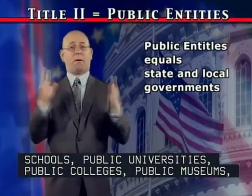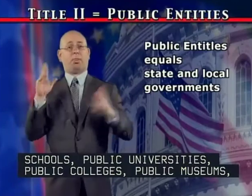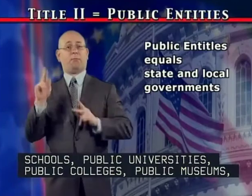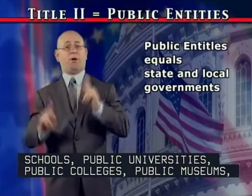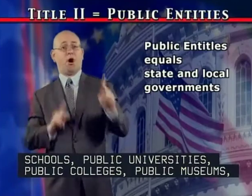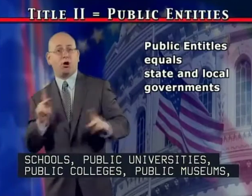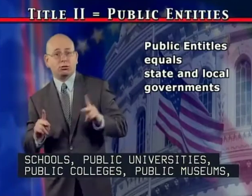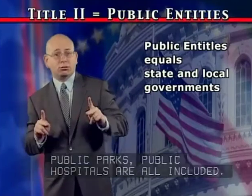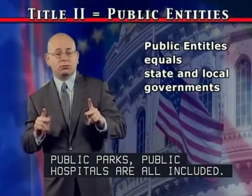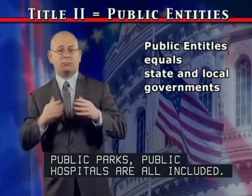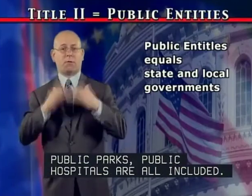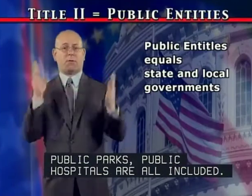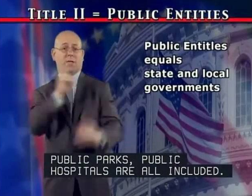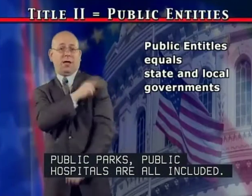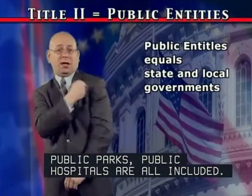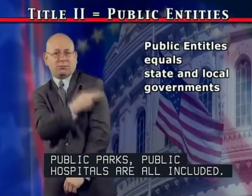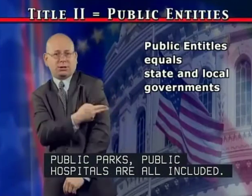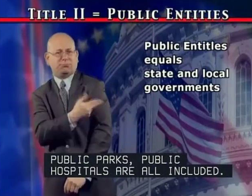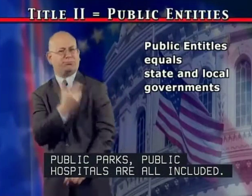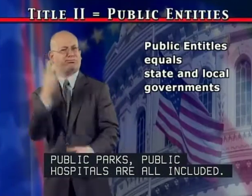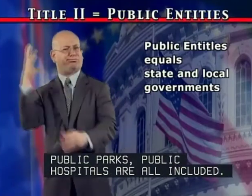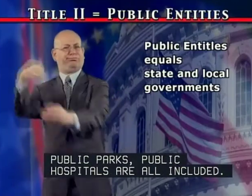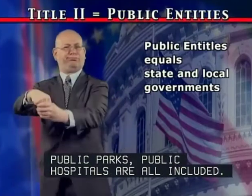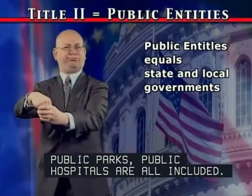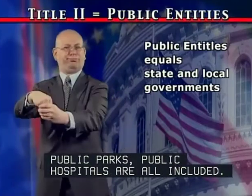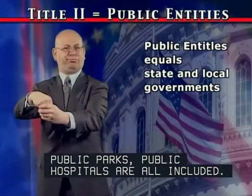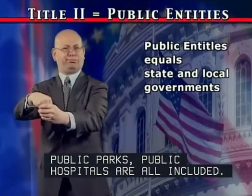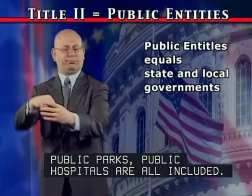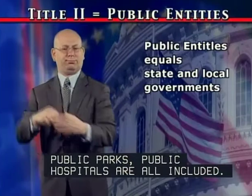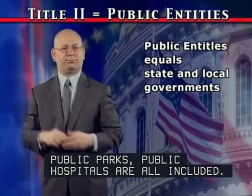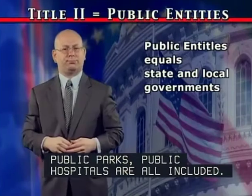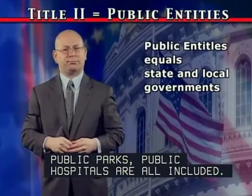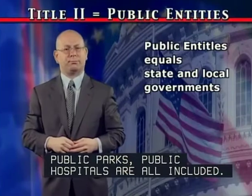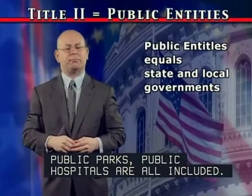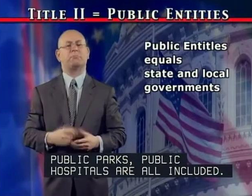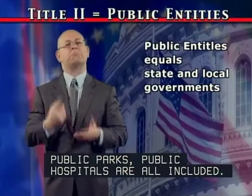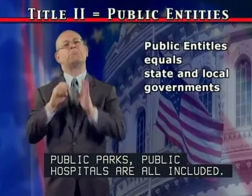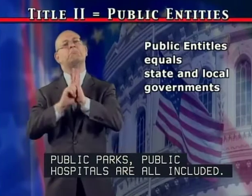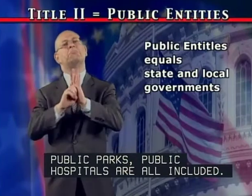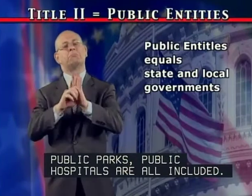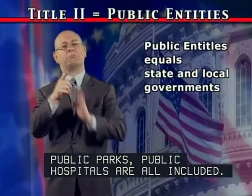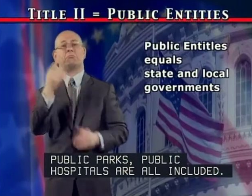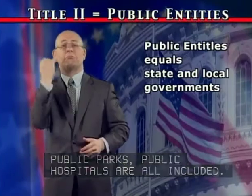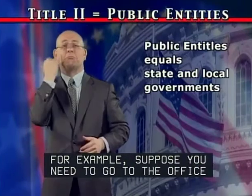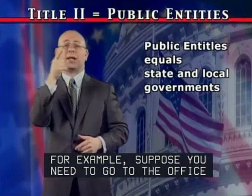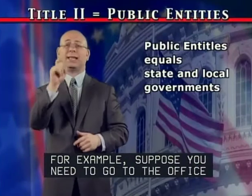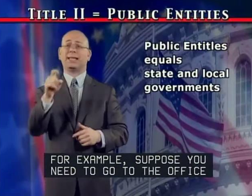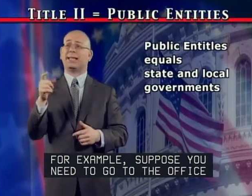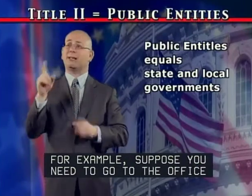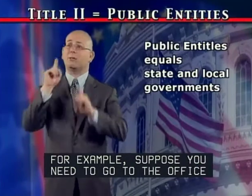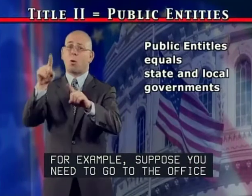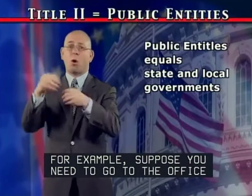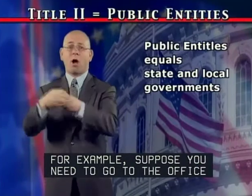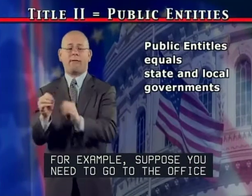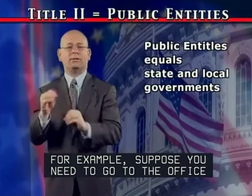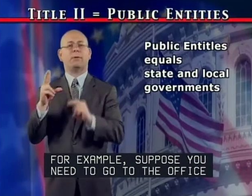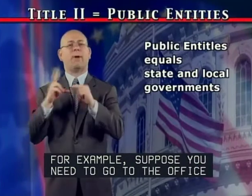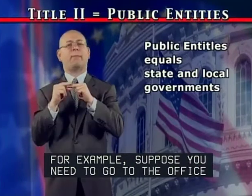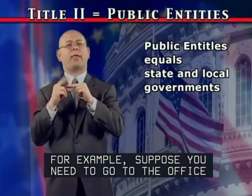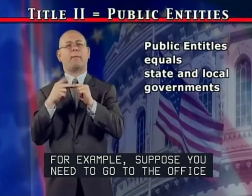museums, public parks, public hospitals are all included. For example, suppose you need to go